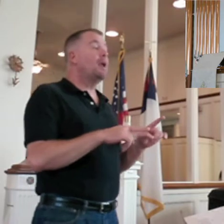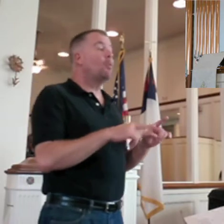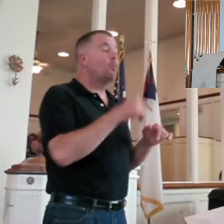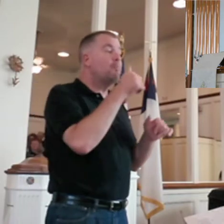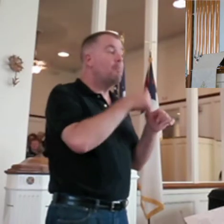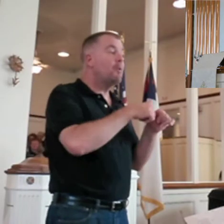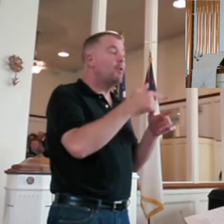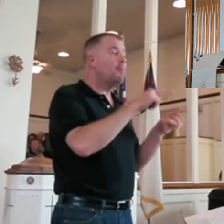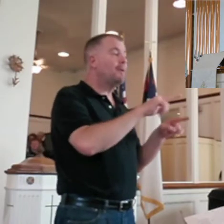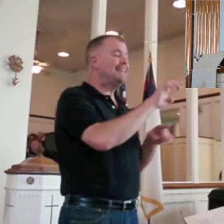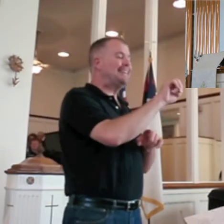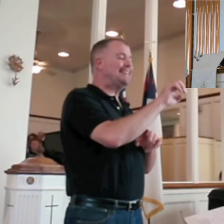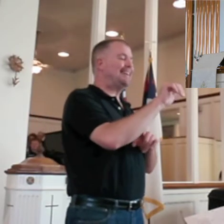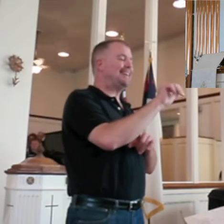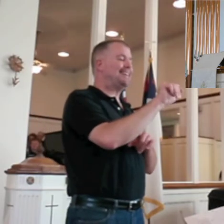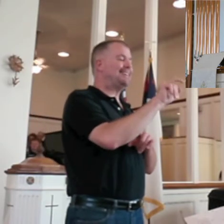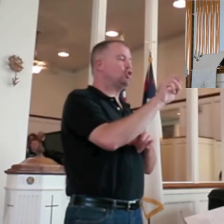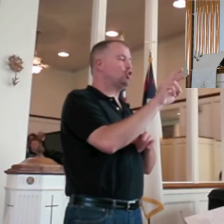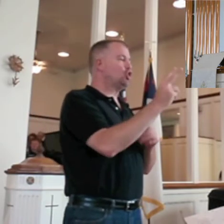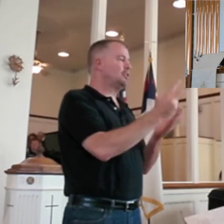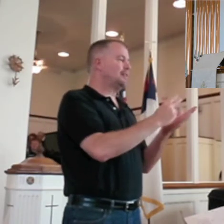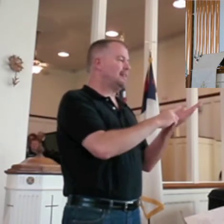was that Easter event.